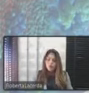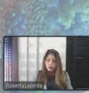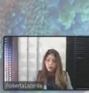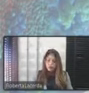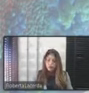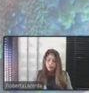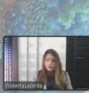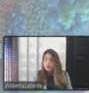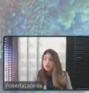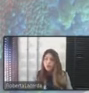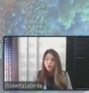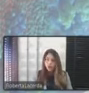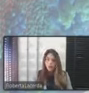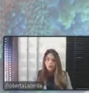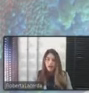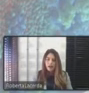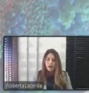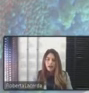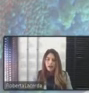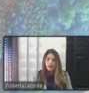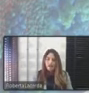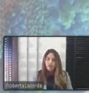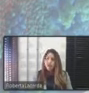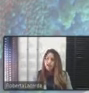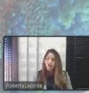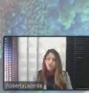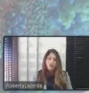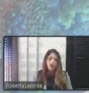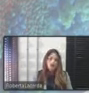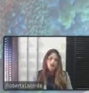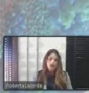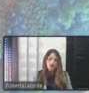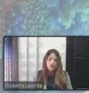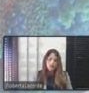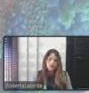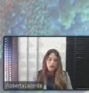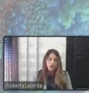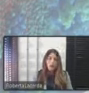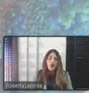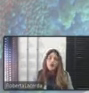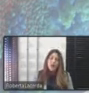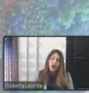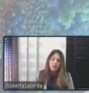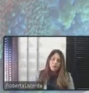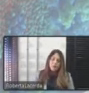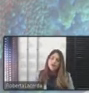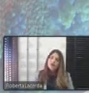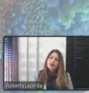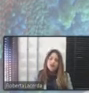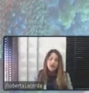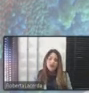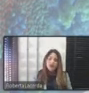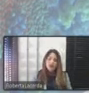censorship, persecution, and misuse of science that we see all today is: what would happen